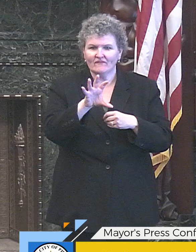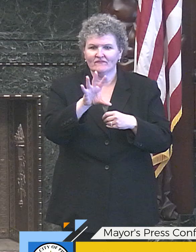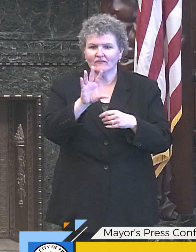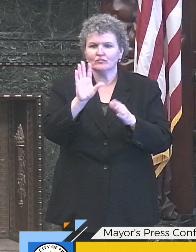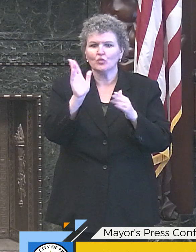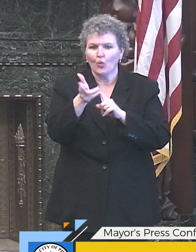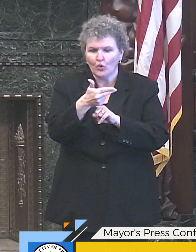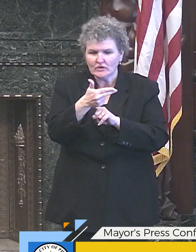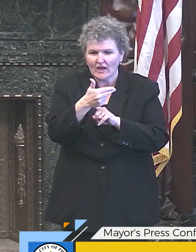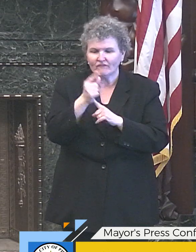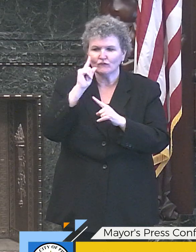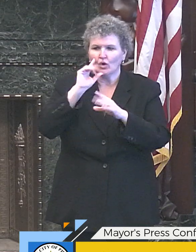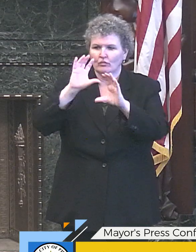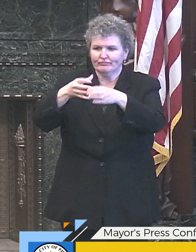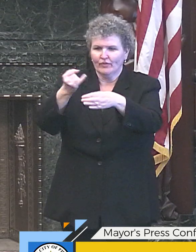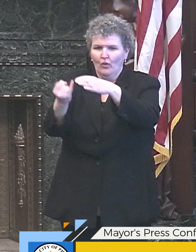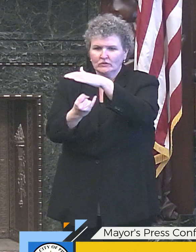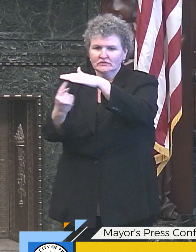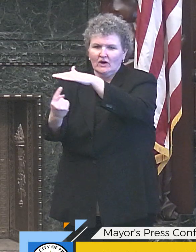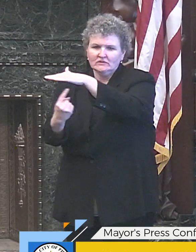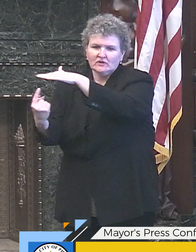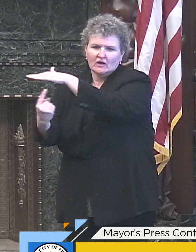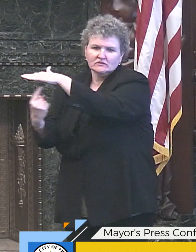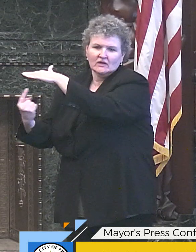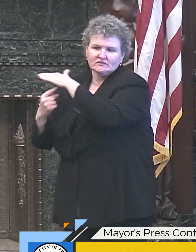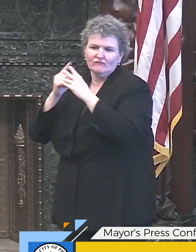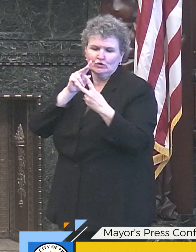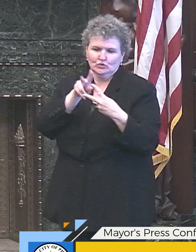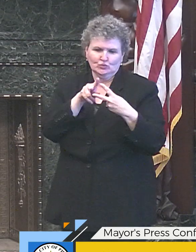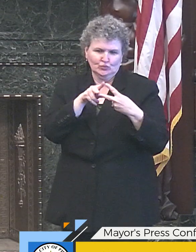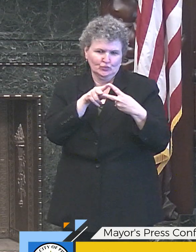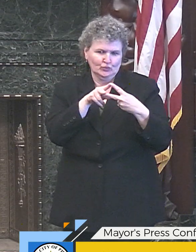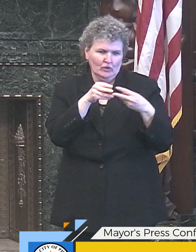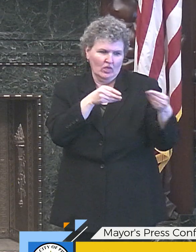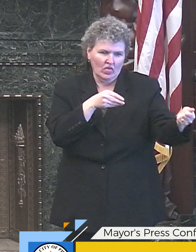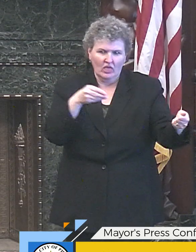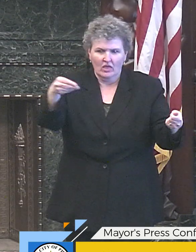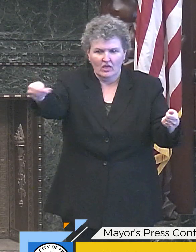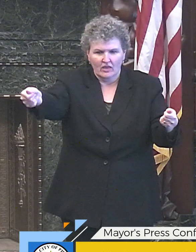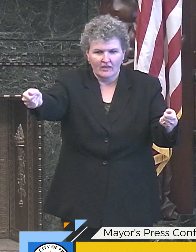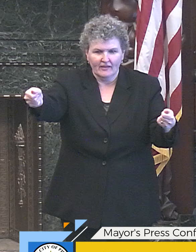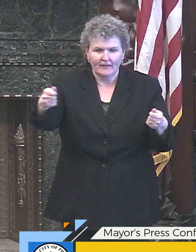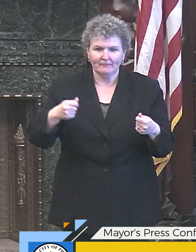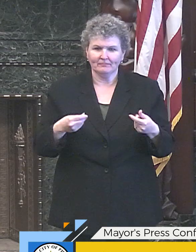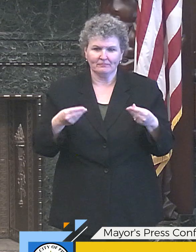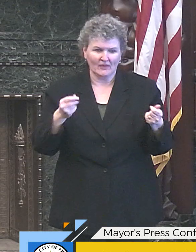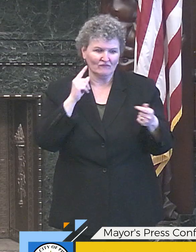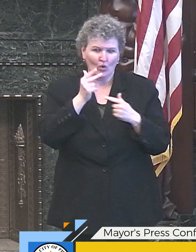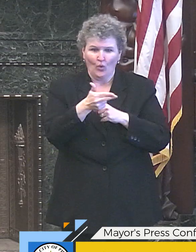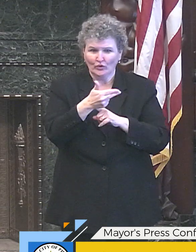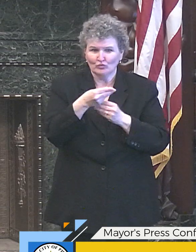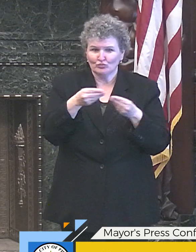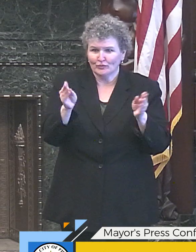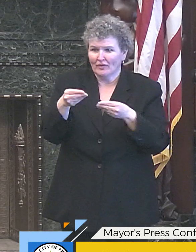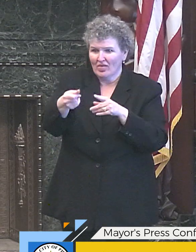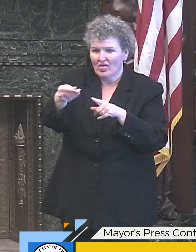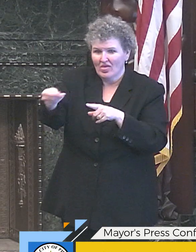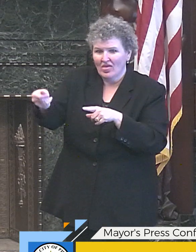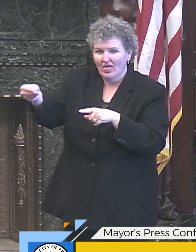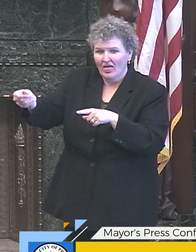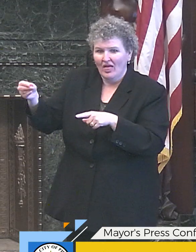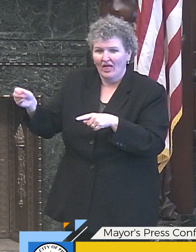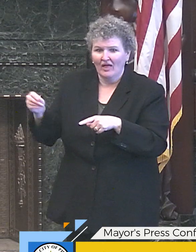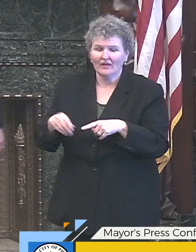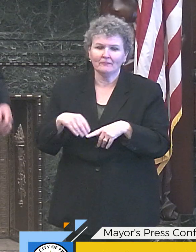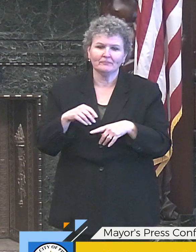isolation or quarantine space. It'll pay the leases of those hotel rooms. As we build out the Leah Core Center